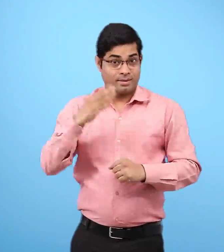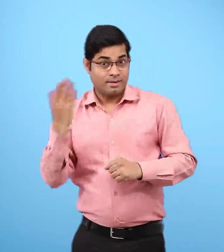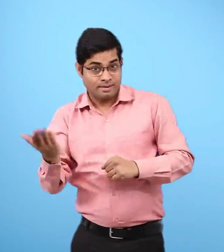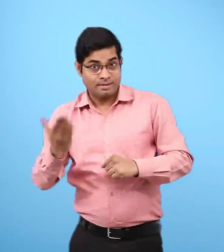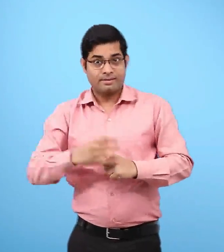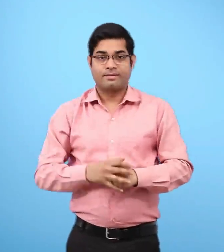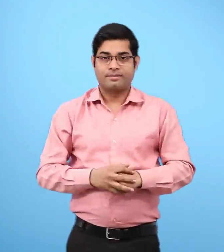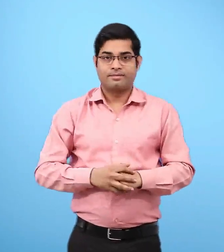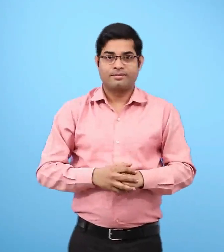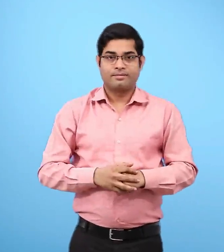Picture 2